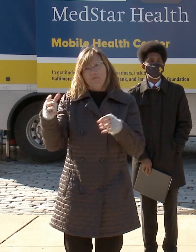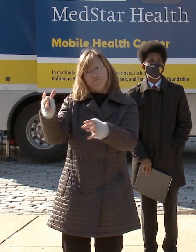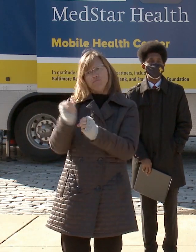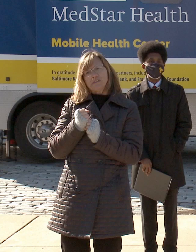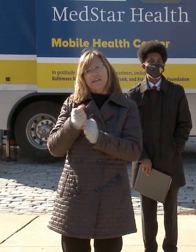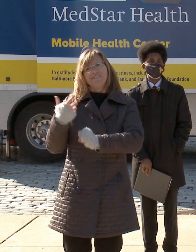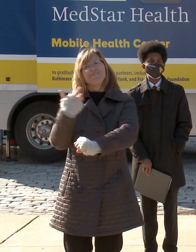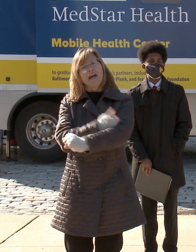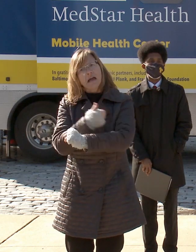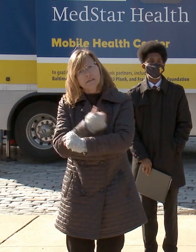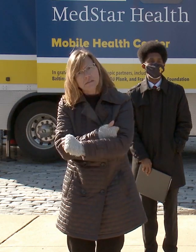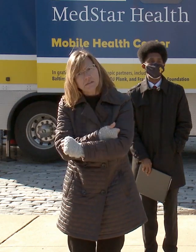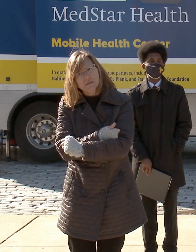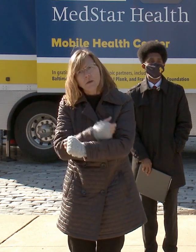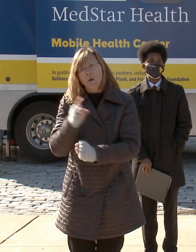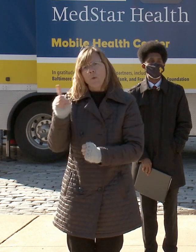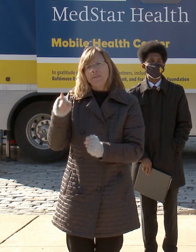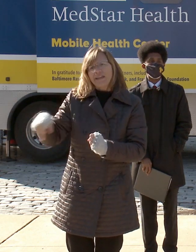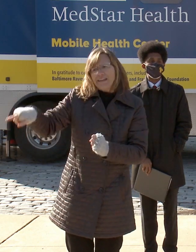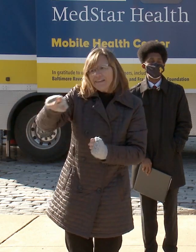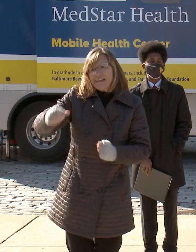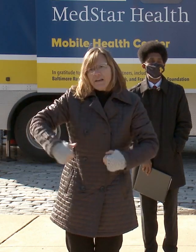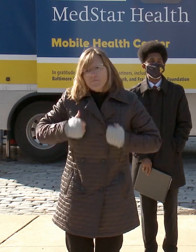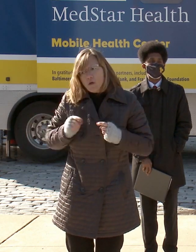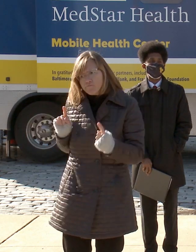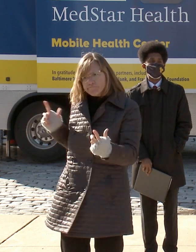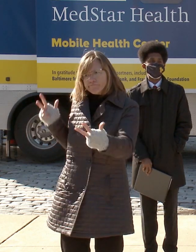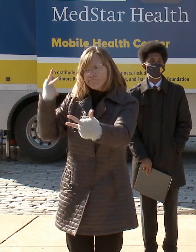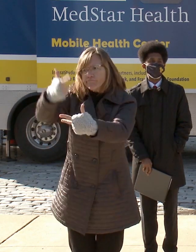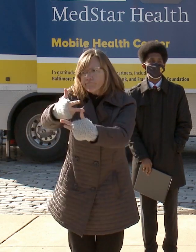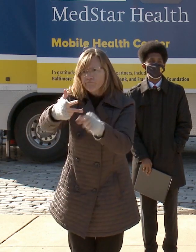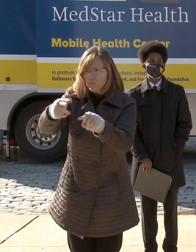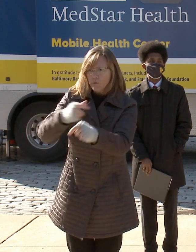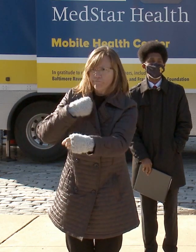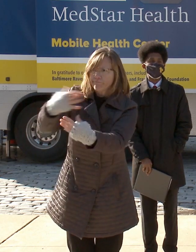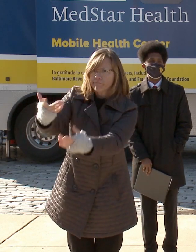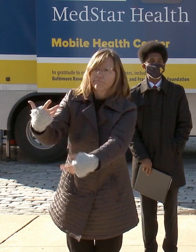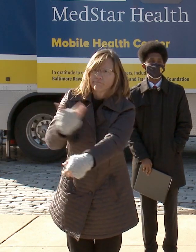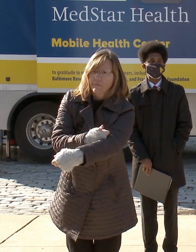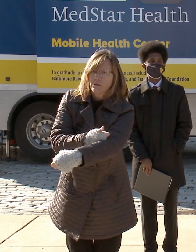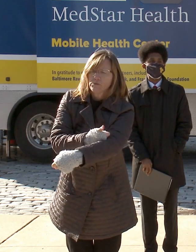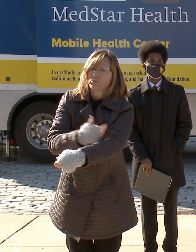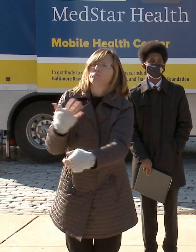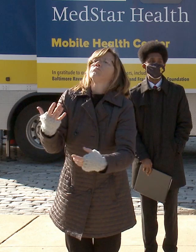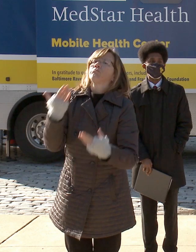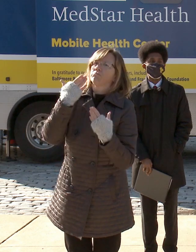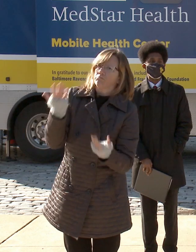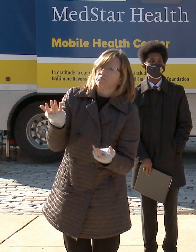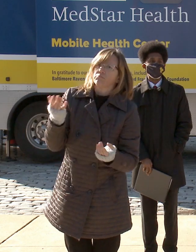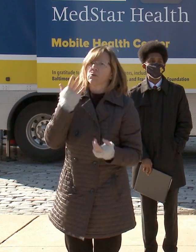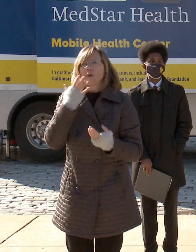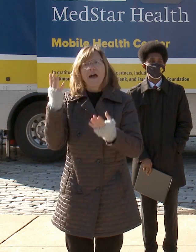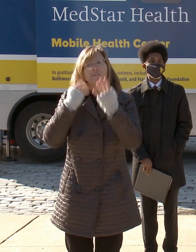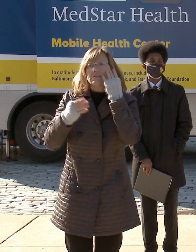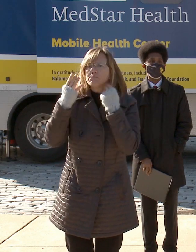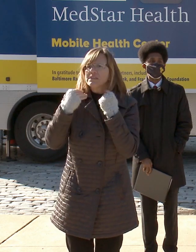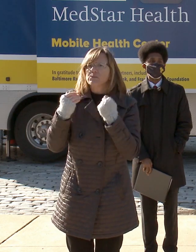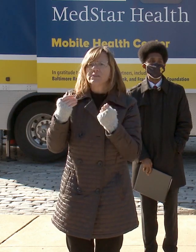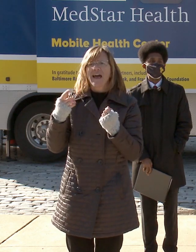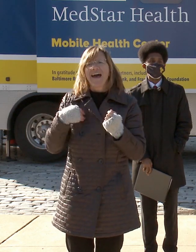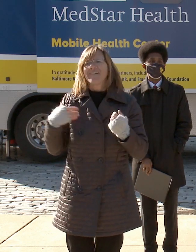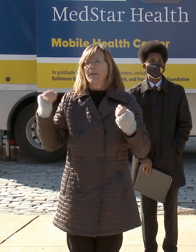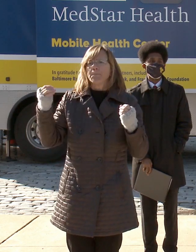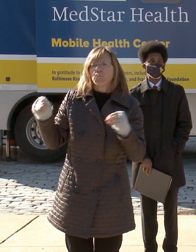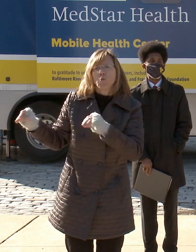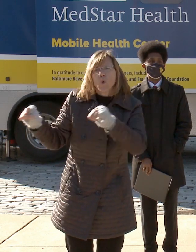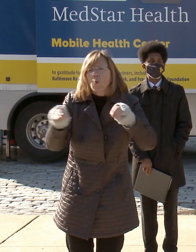vaccine directly where they live in the weeks to come. Informed by our experience of hosting dozens of mobile COVID-19